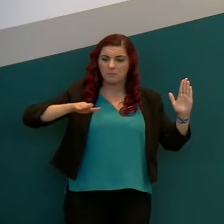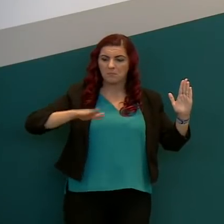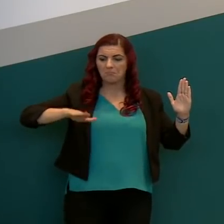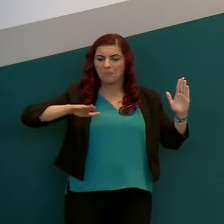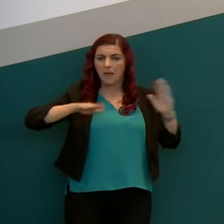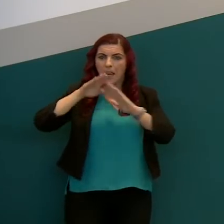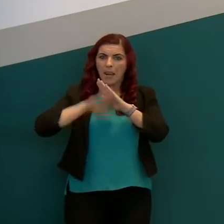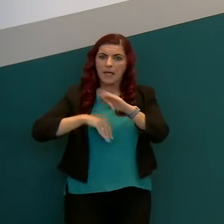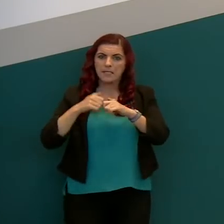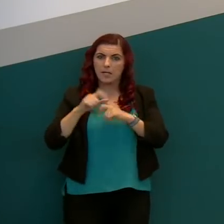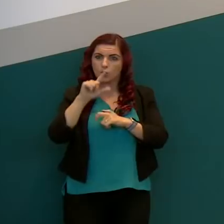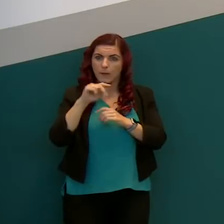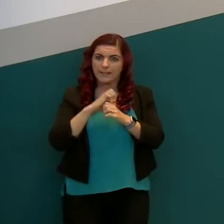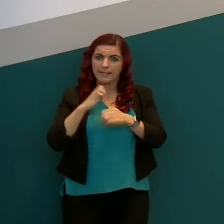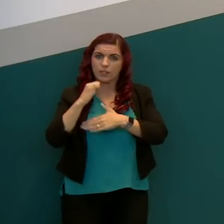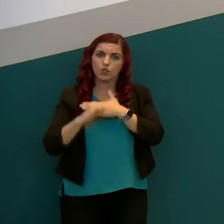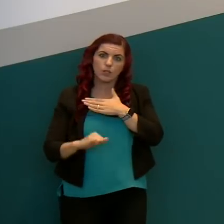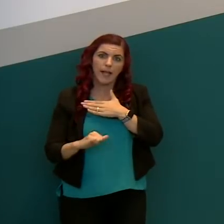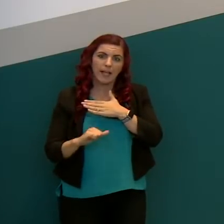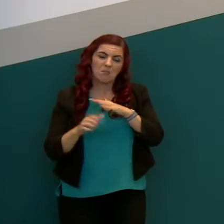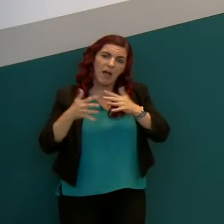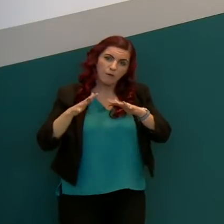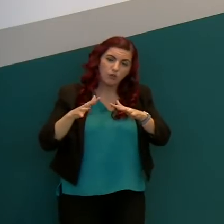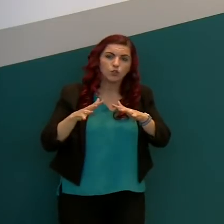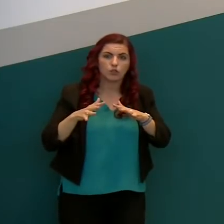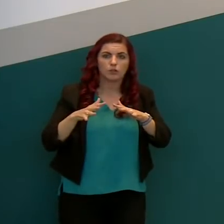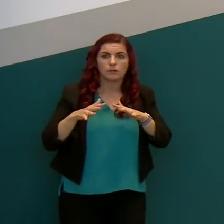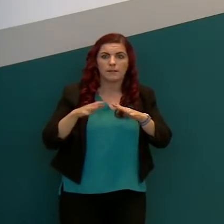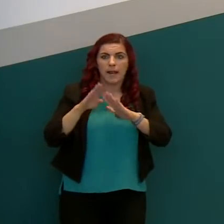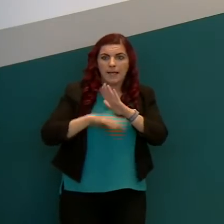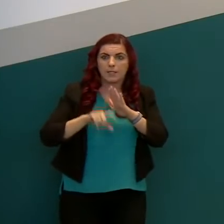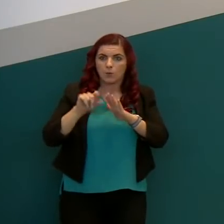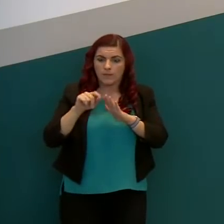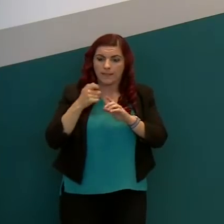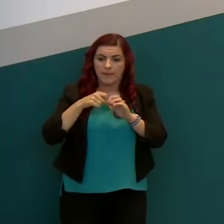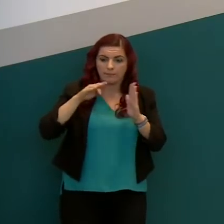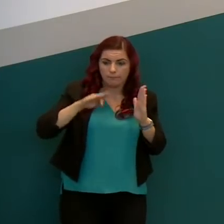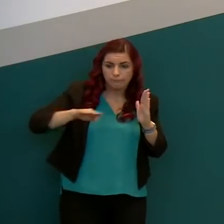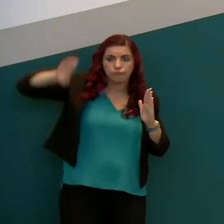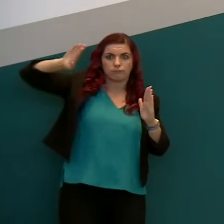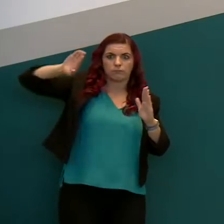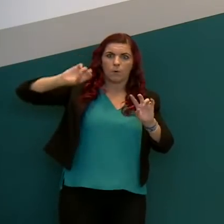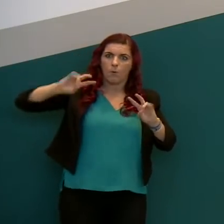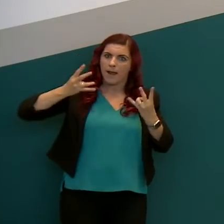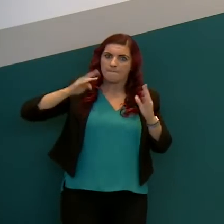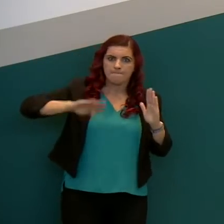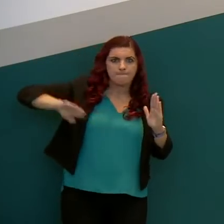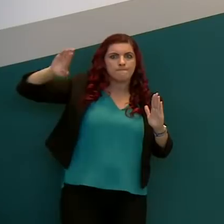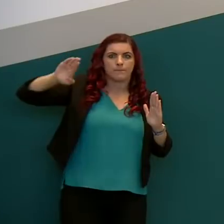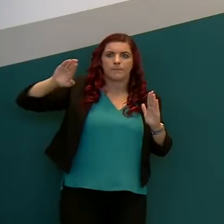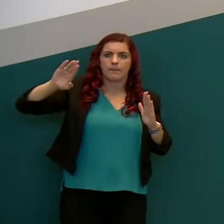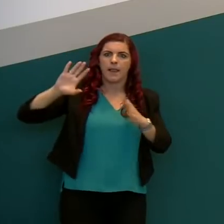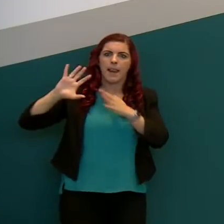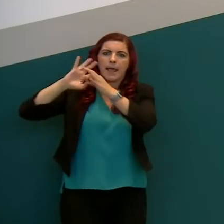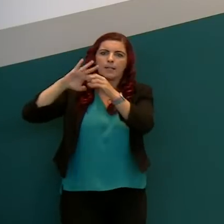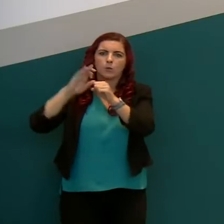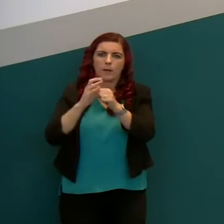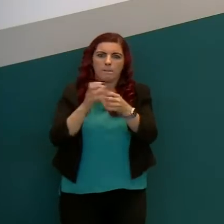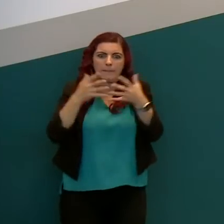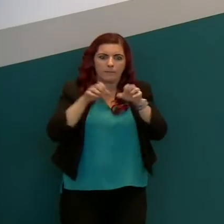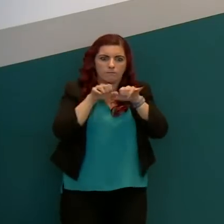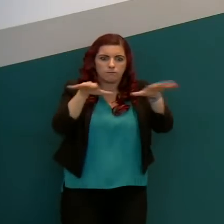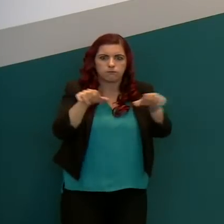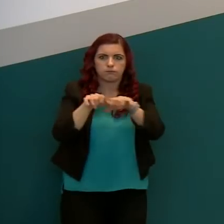fewer than 20 cases per day on average, increasing very quickly then associated with these large